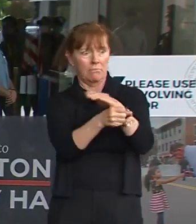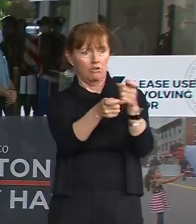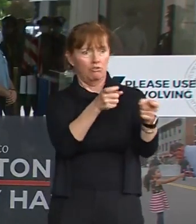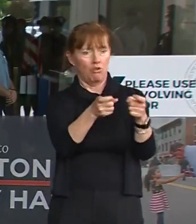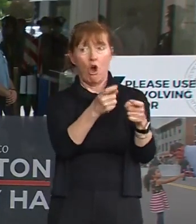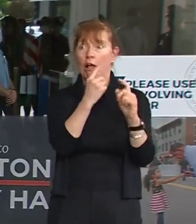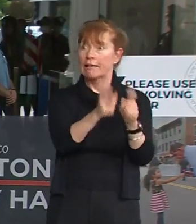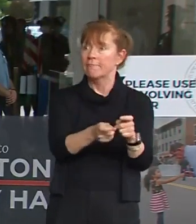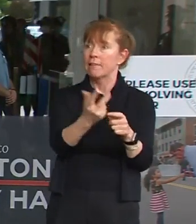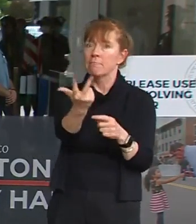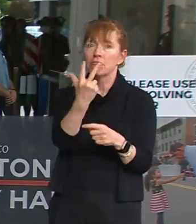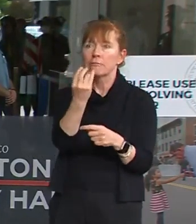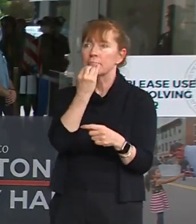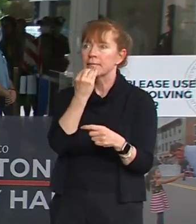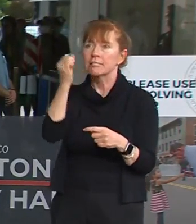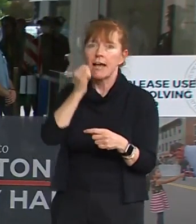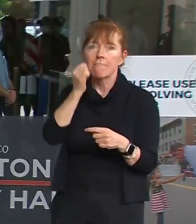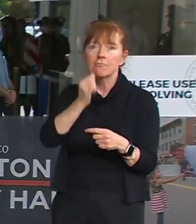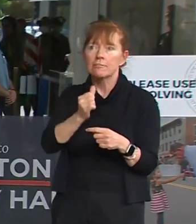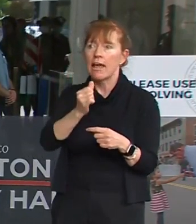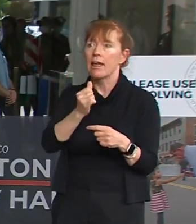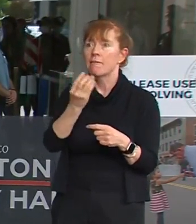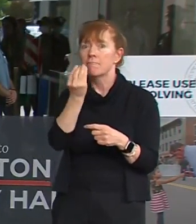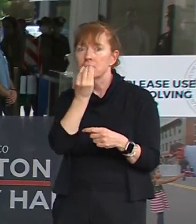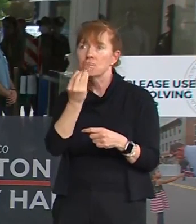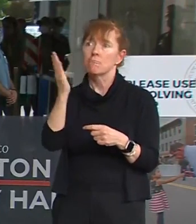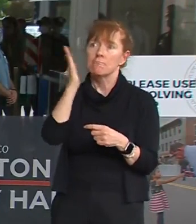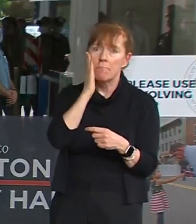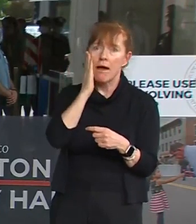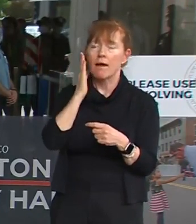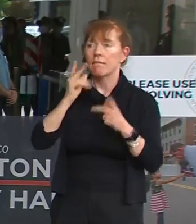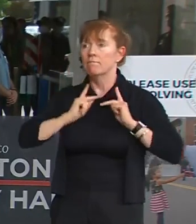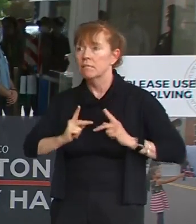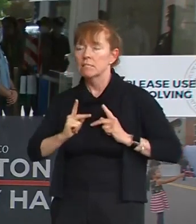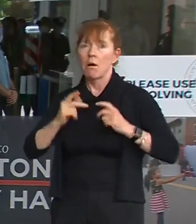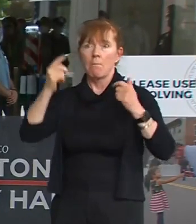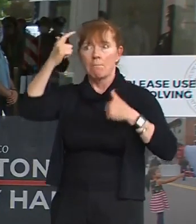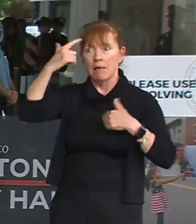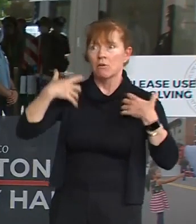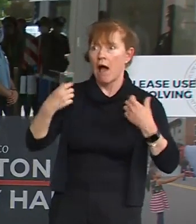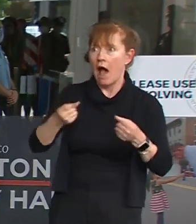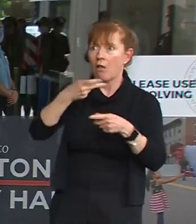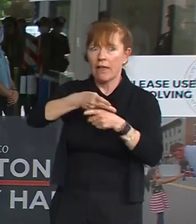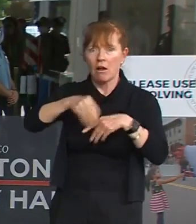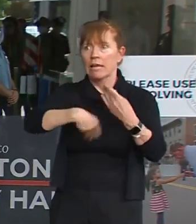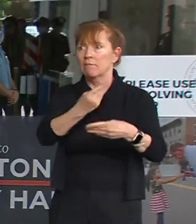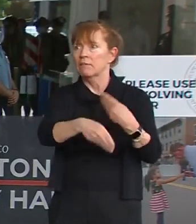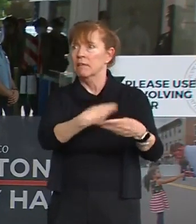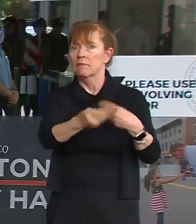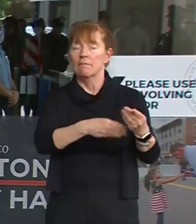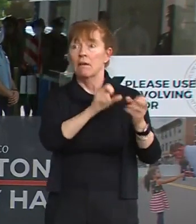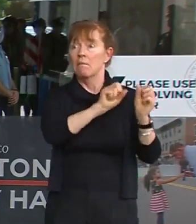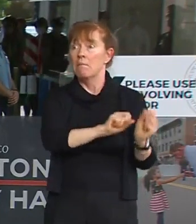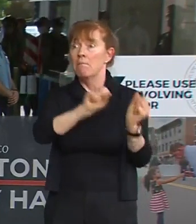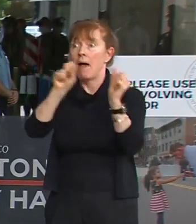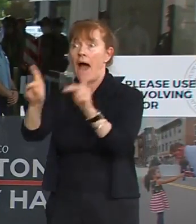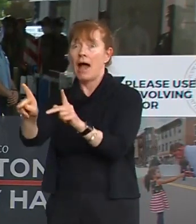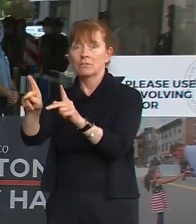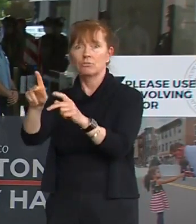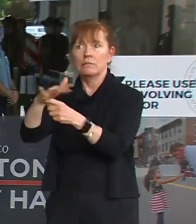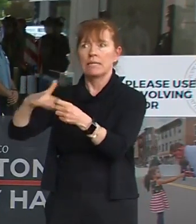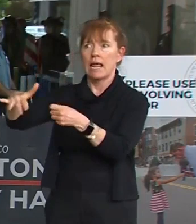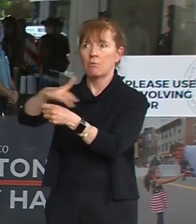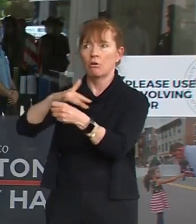have three meals, a bed, and physical and mental health care, and many of them are going back to neighborhoods that test the